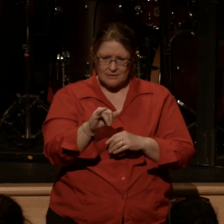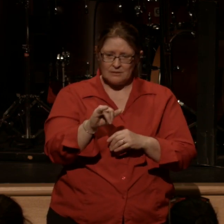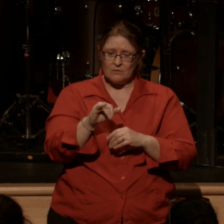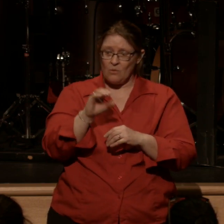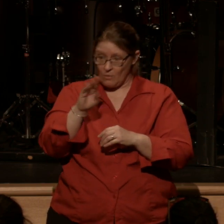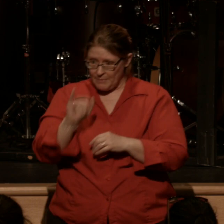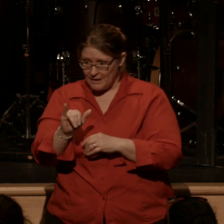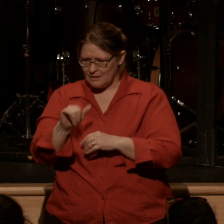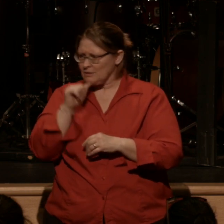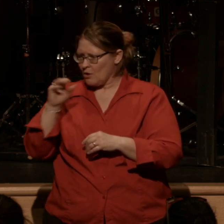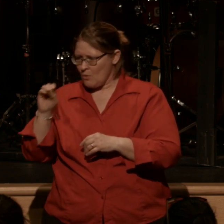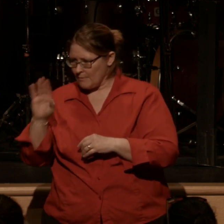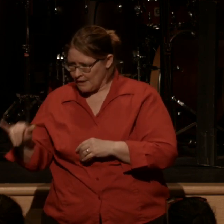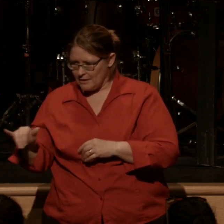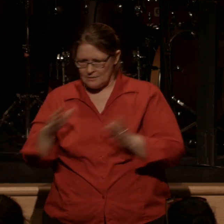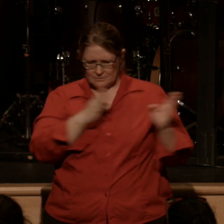disobedience.